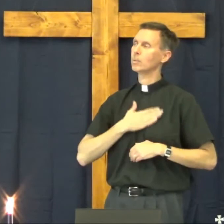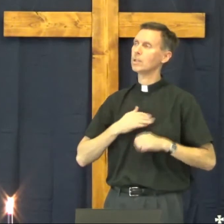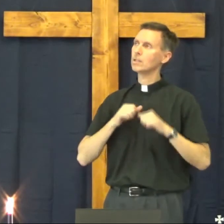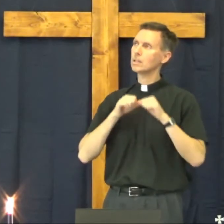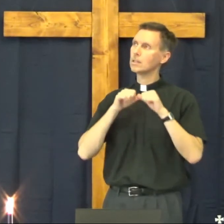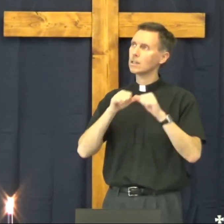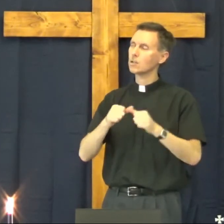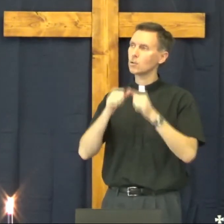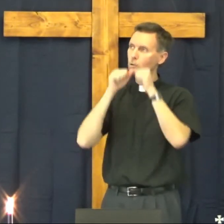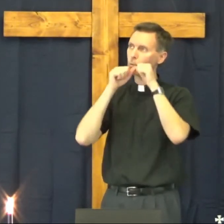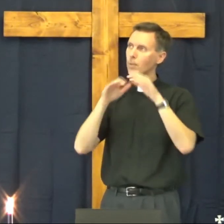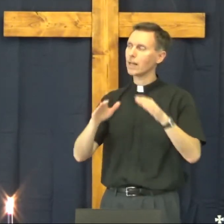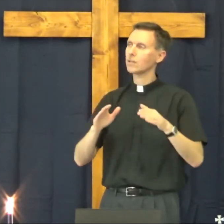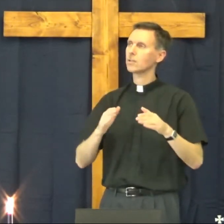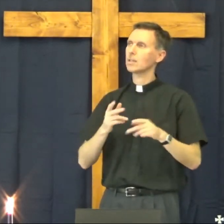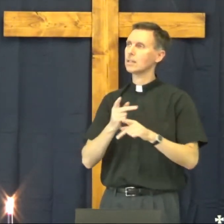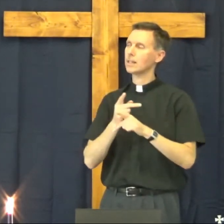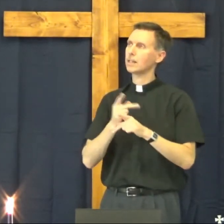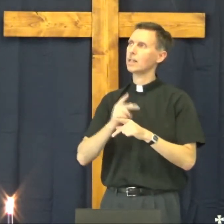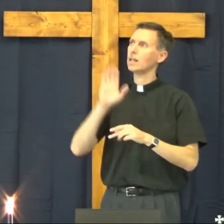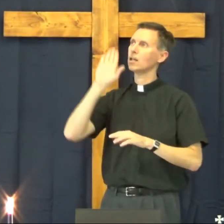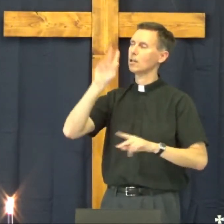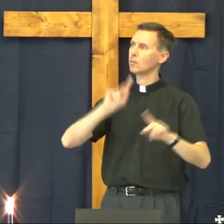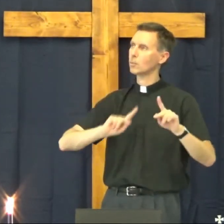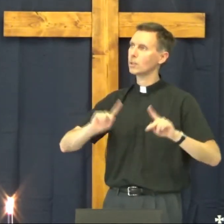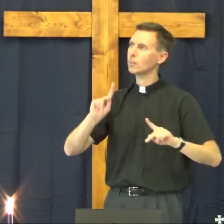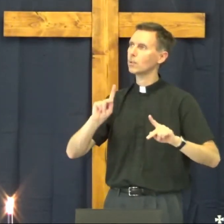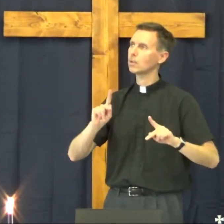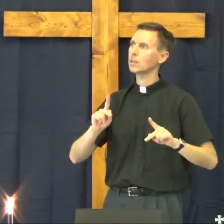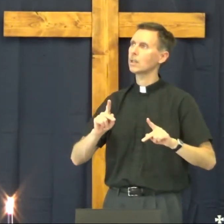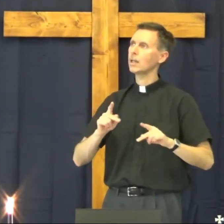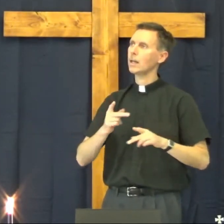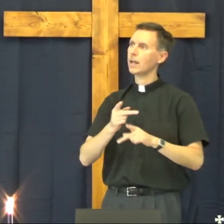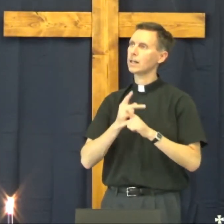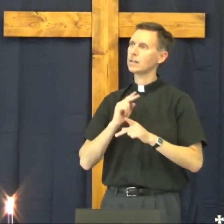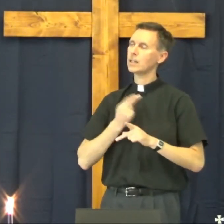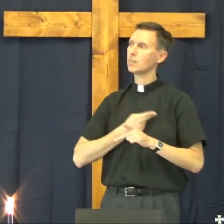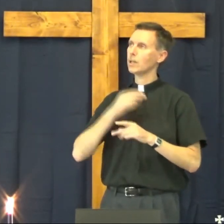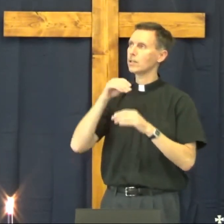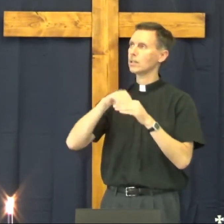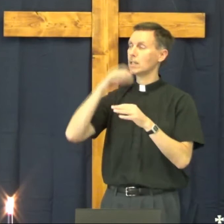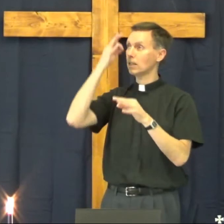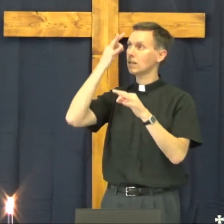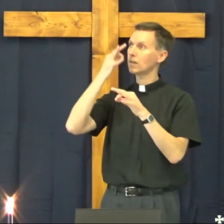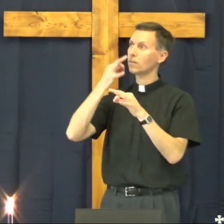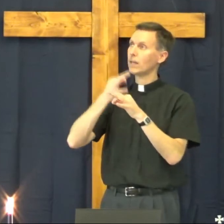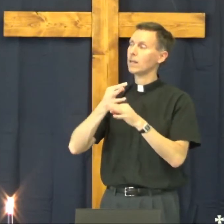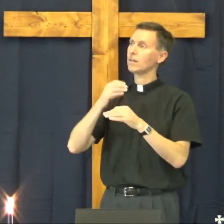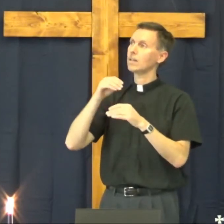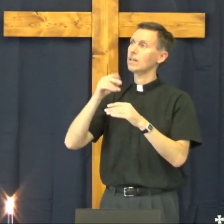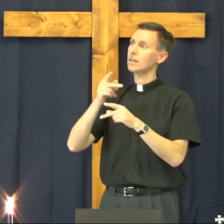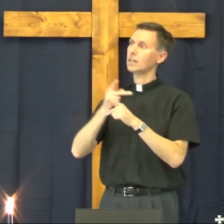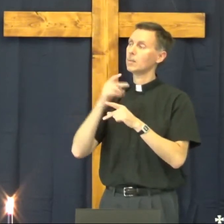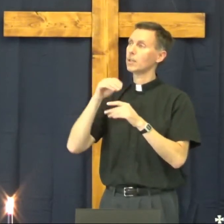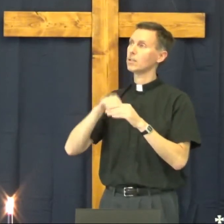Please continue to bless and take care of your people and keep us in faith. Keep us